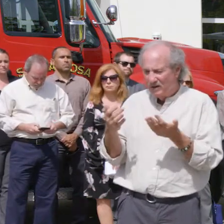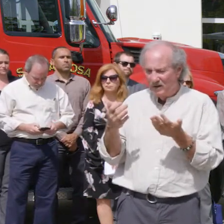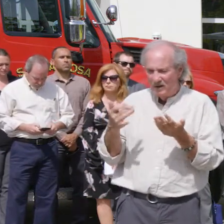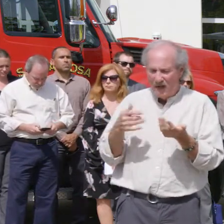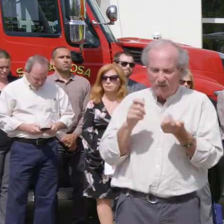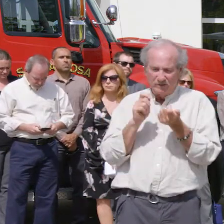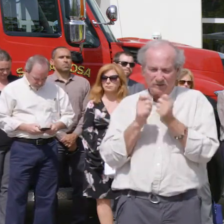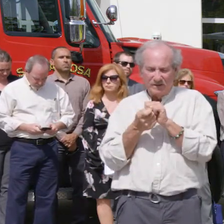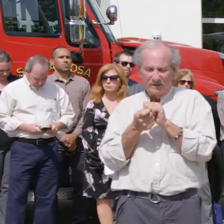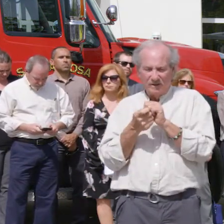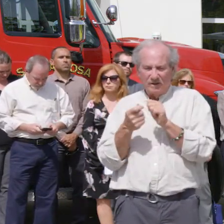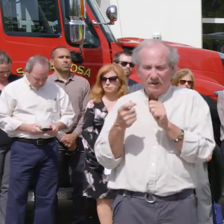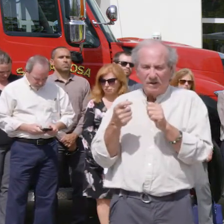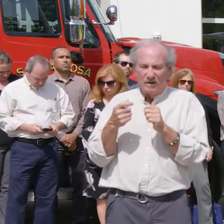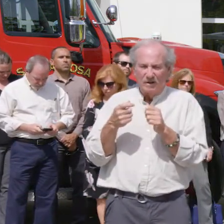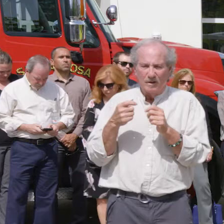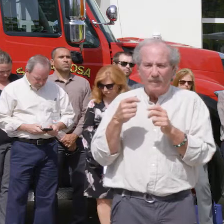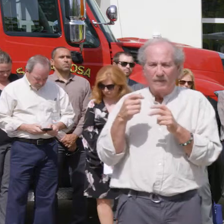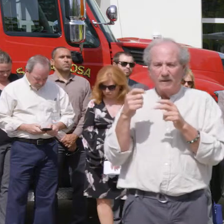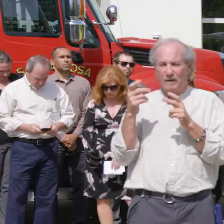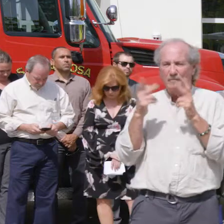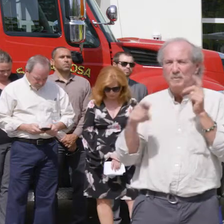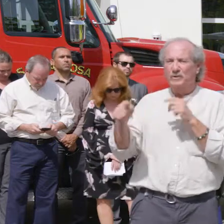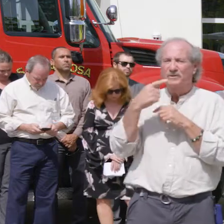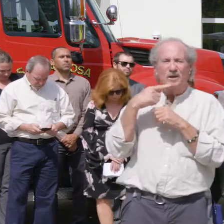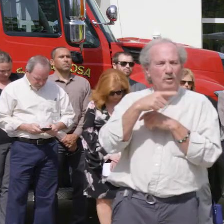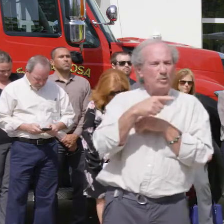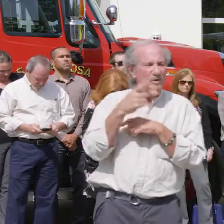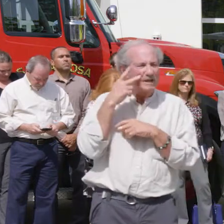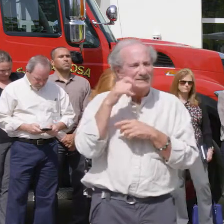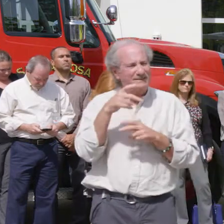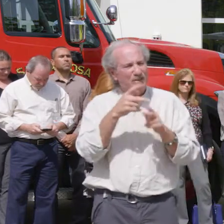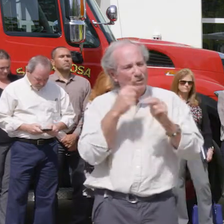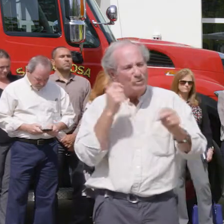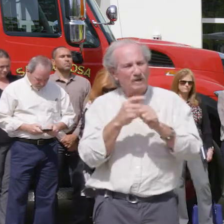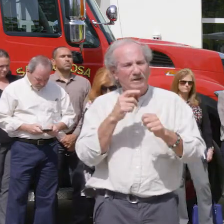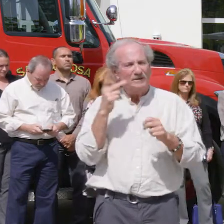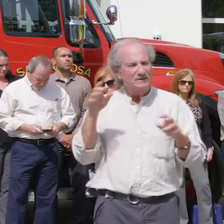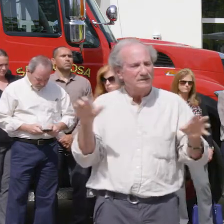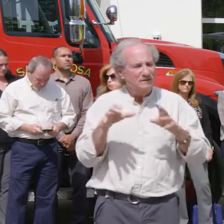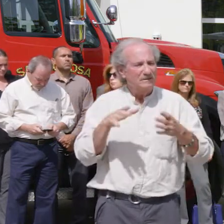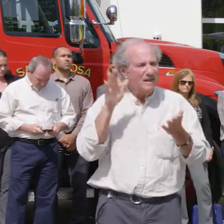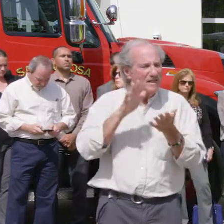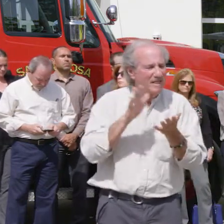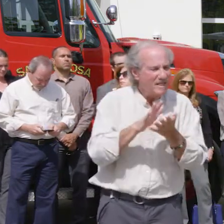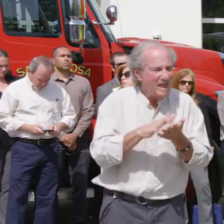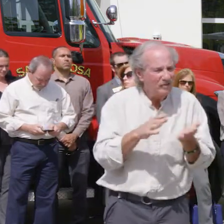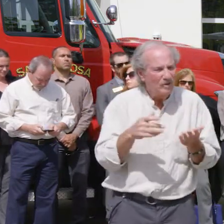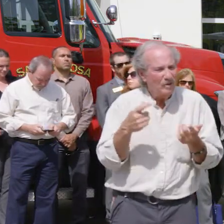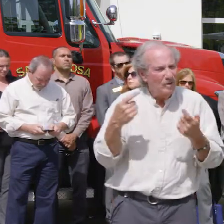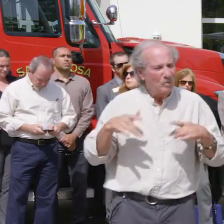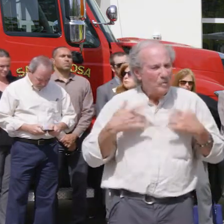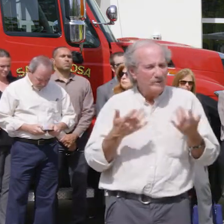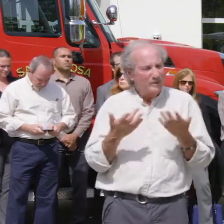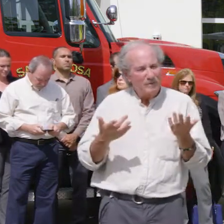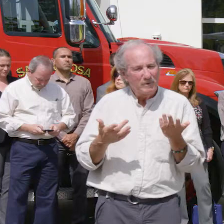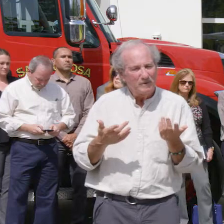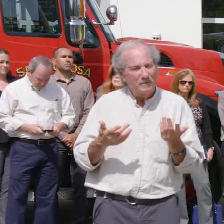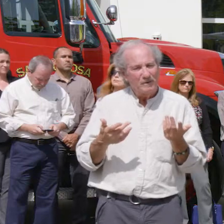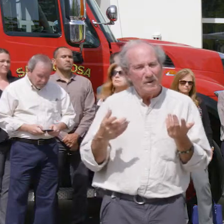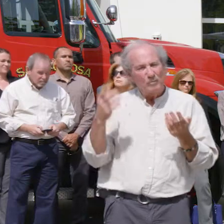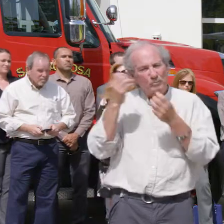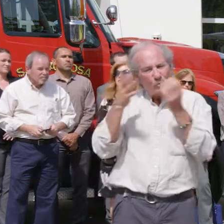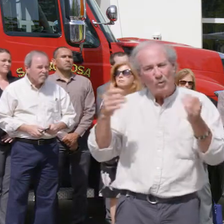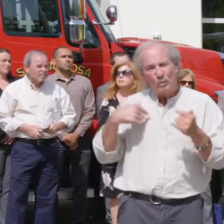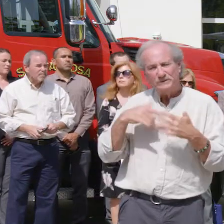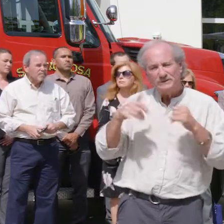we didn't want people to say, hey, you know, we've seen less trucks, less activity, and think that things were going away. We